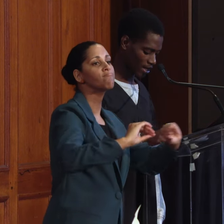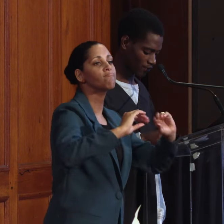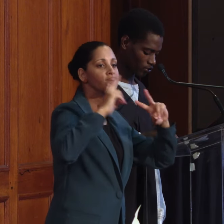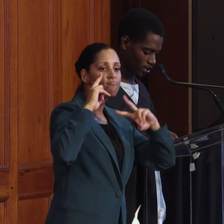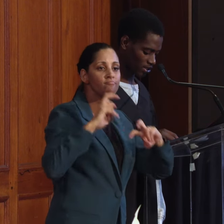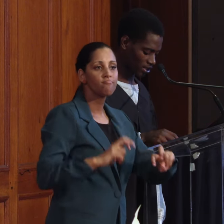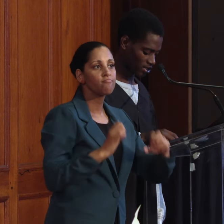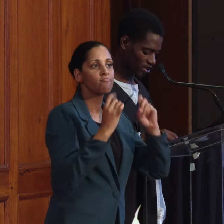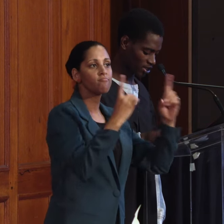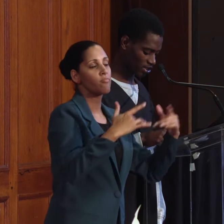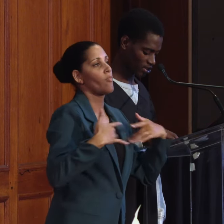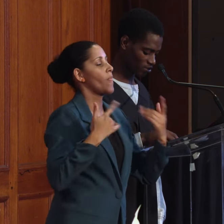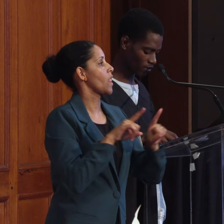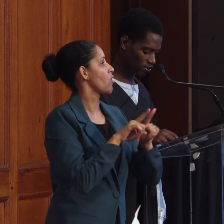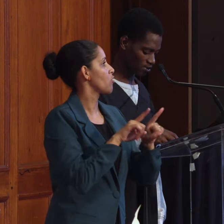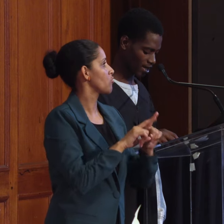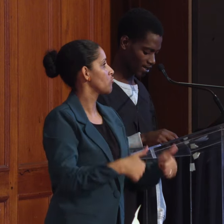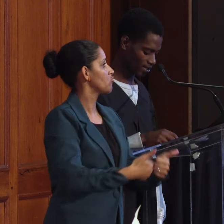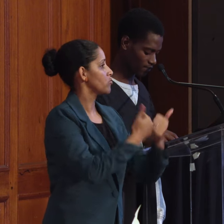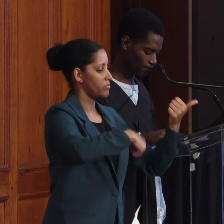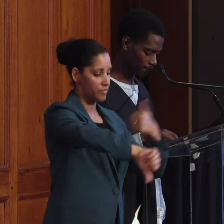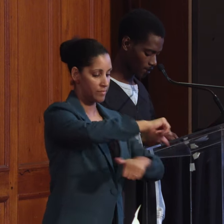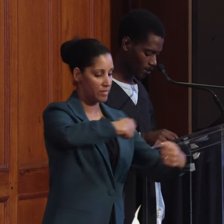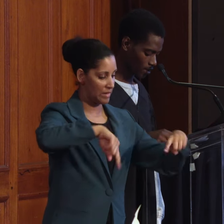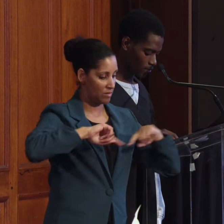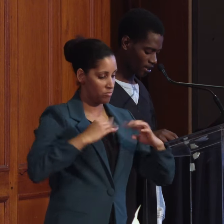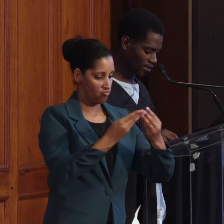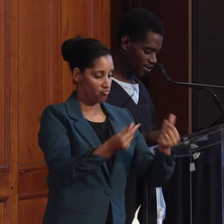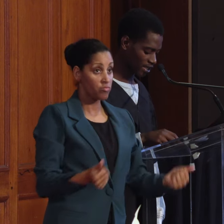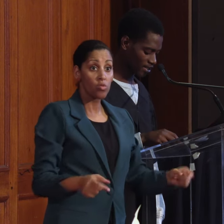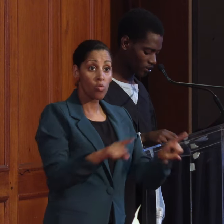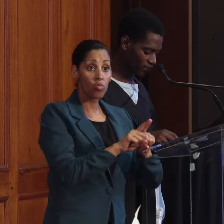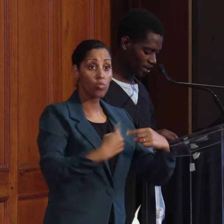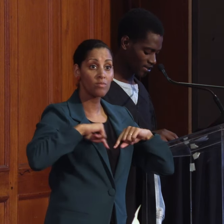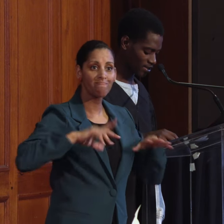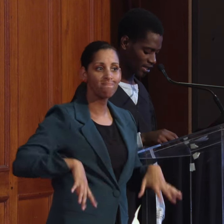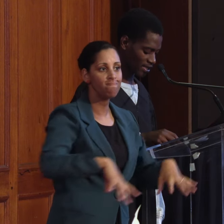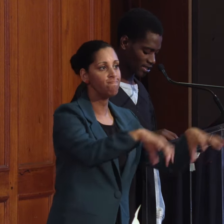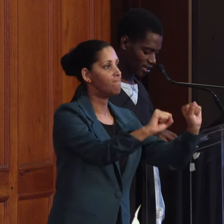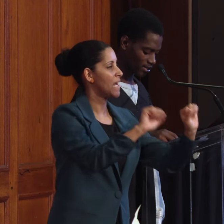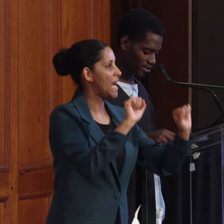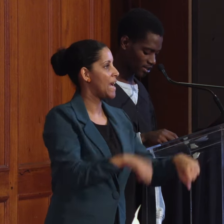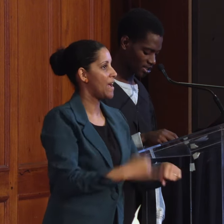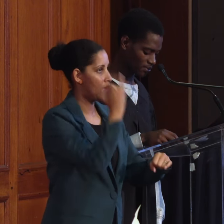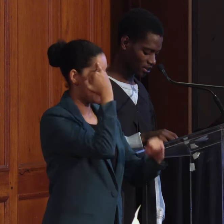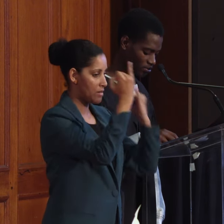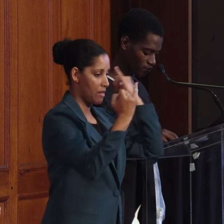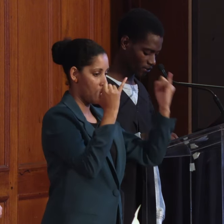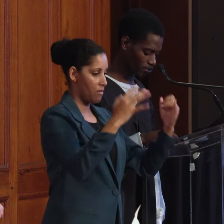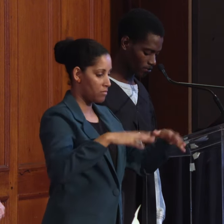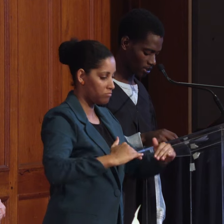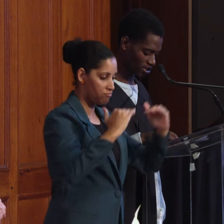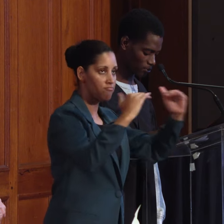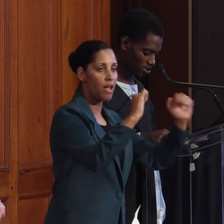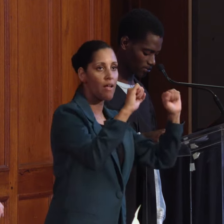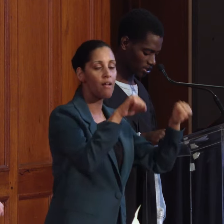for life, and to address the challenges of our society. We undertake to advance these ideals in a spirit of